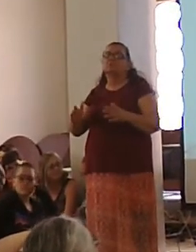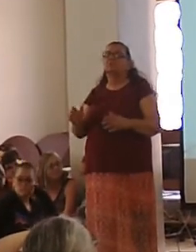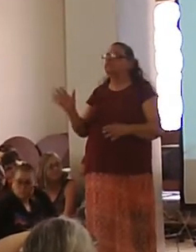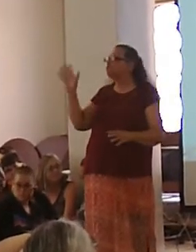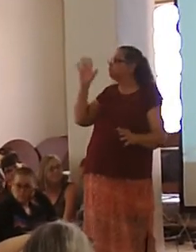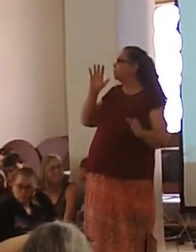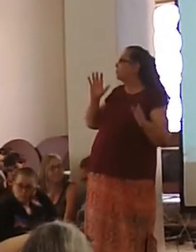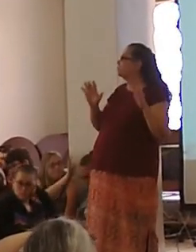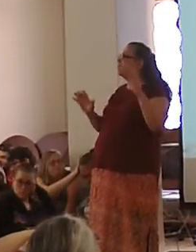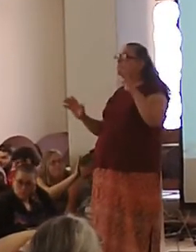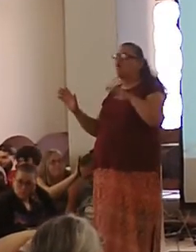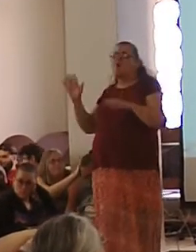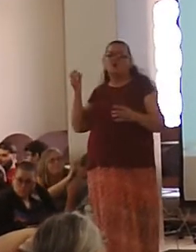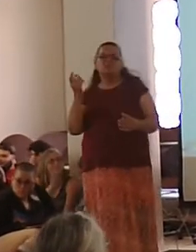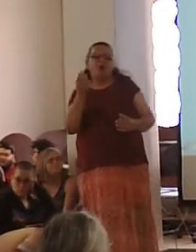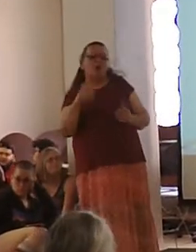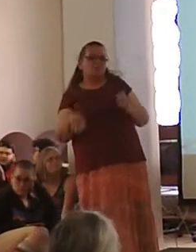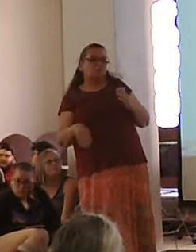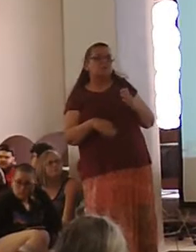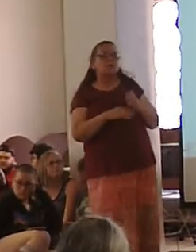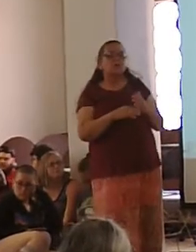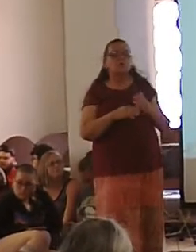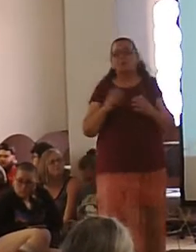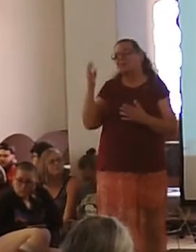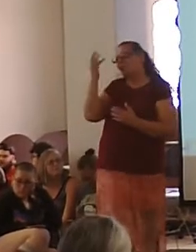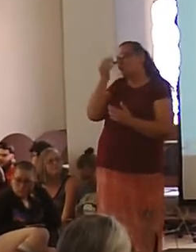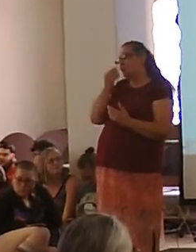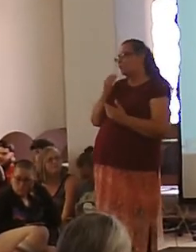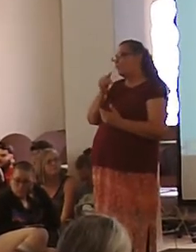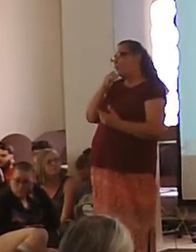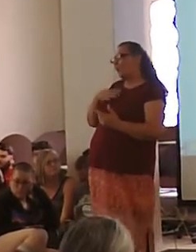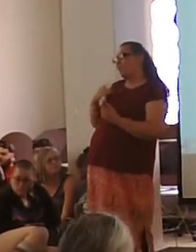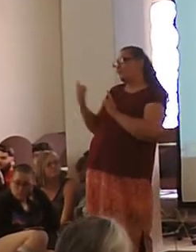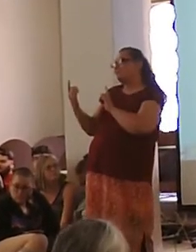looking for a dog to kick or a beautiful love to meet.